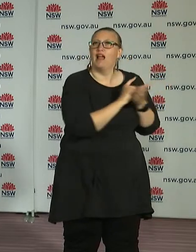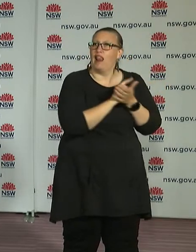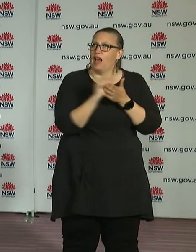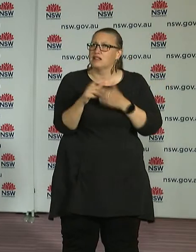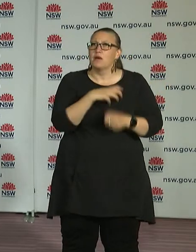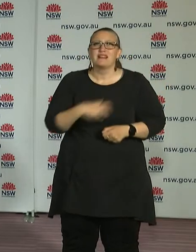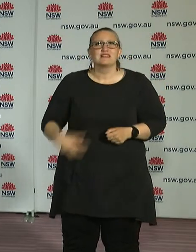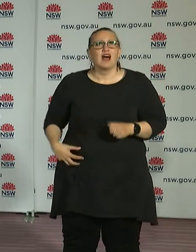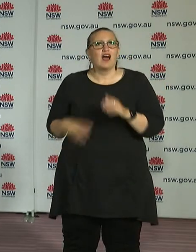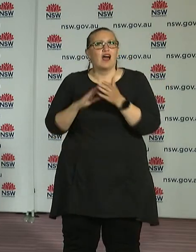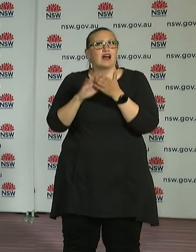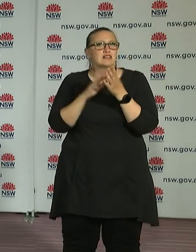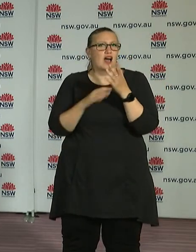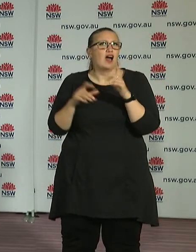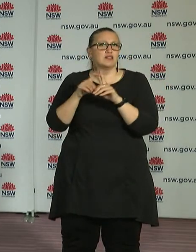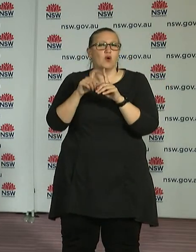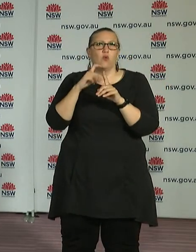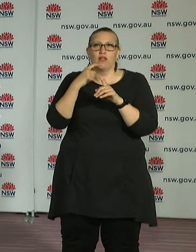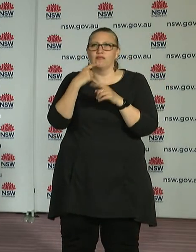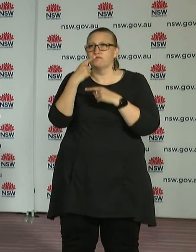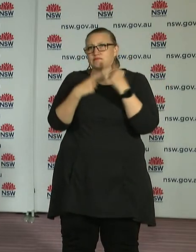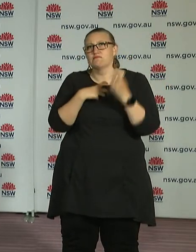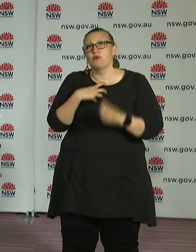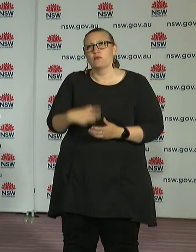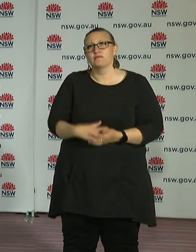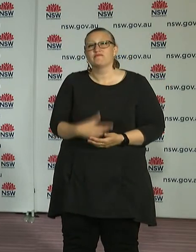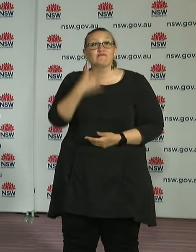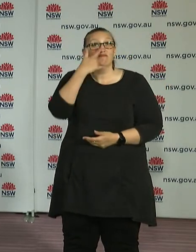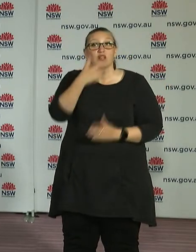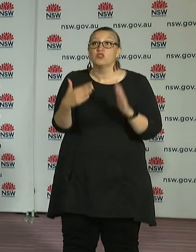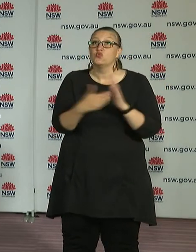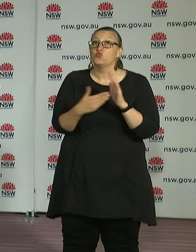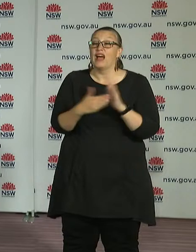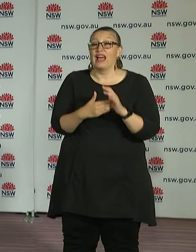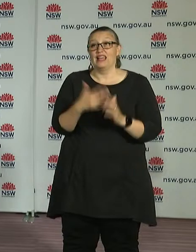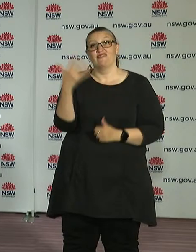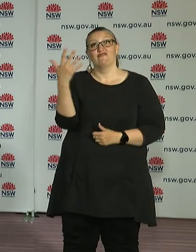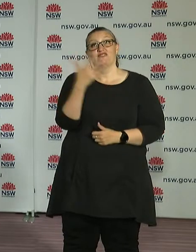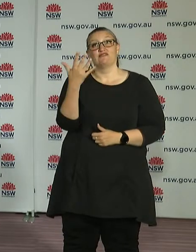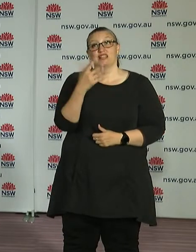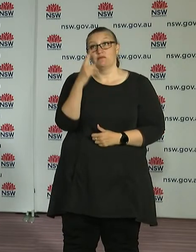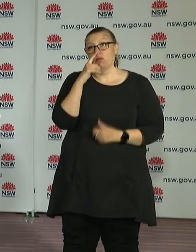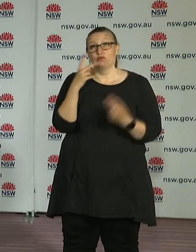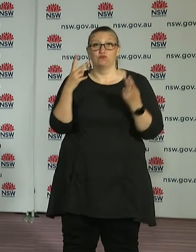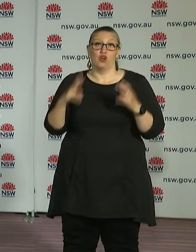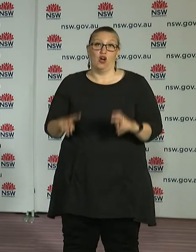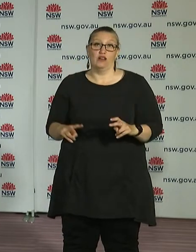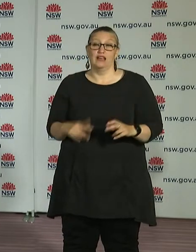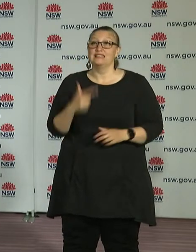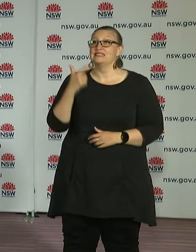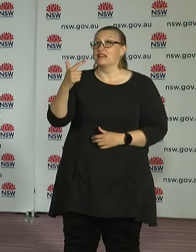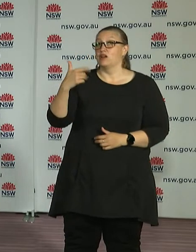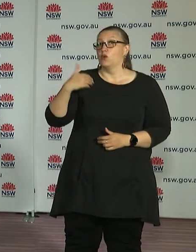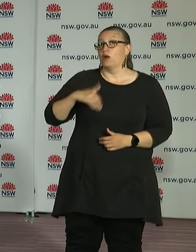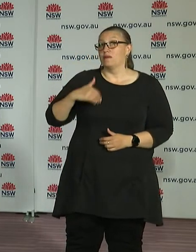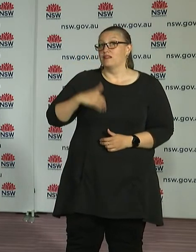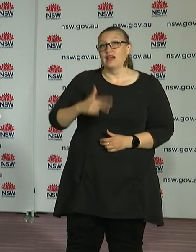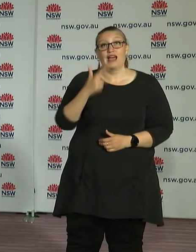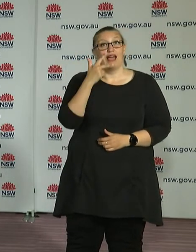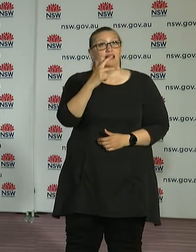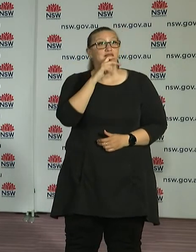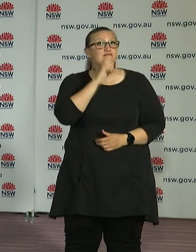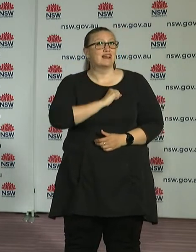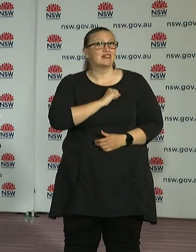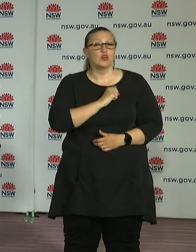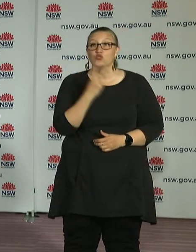situation. Sadly, I have to announce the death of 15 people today, 7 women and 8 men. 2 people were